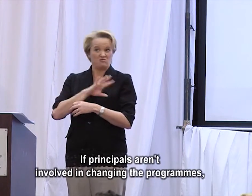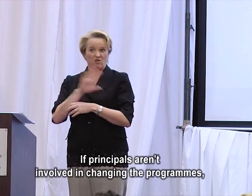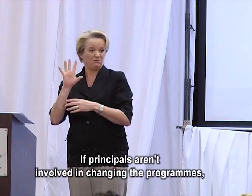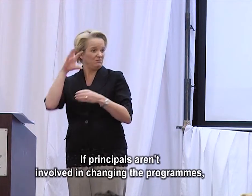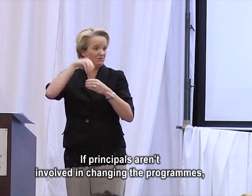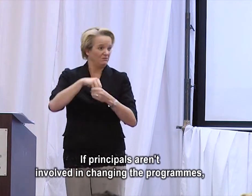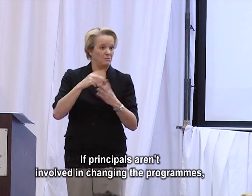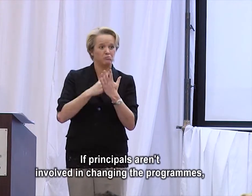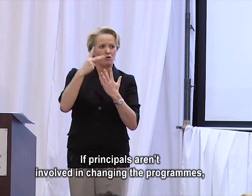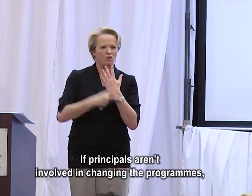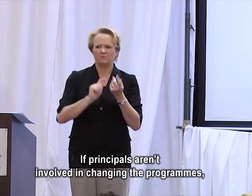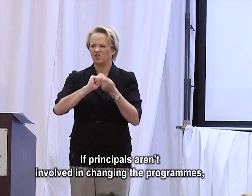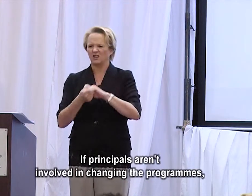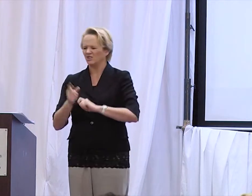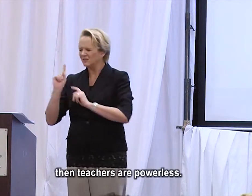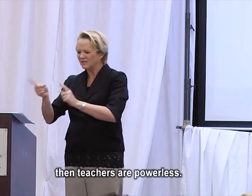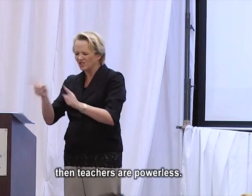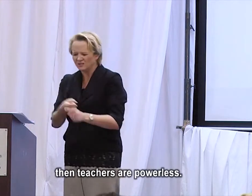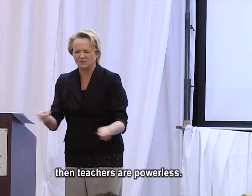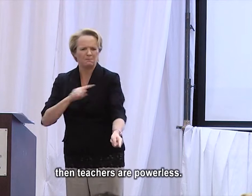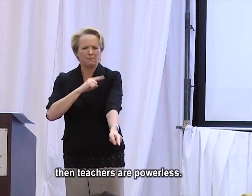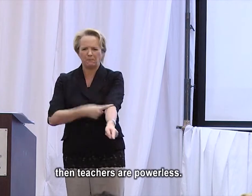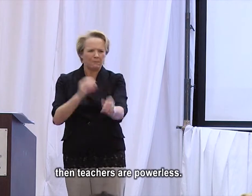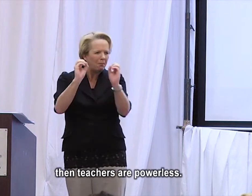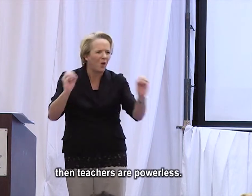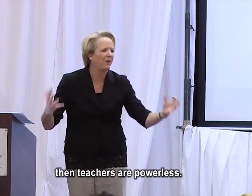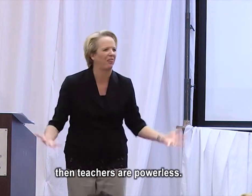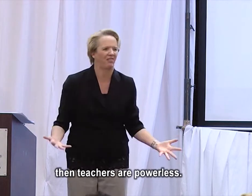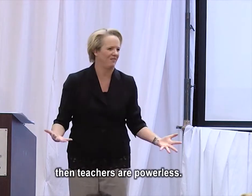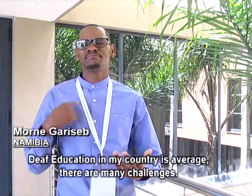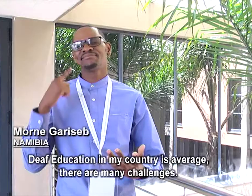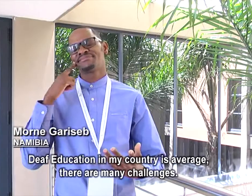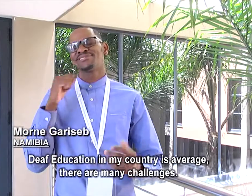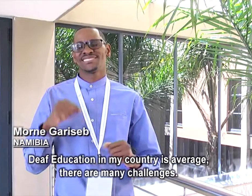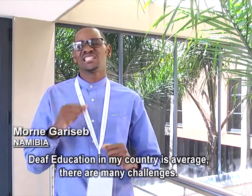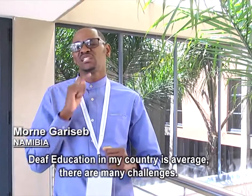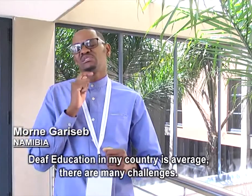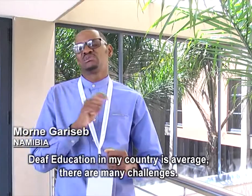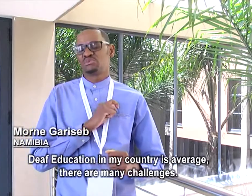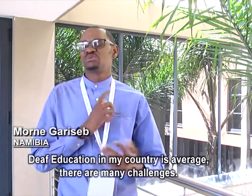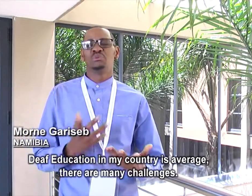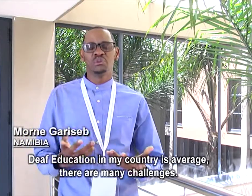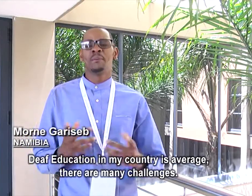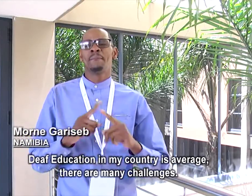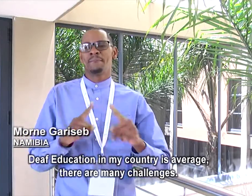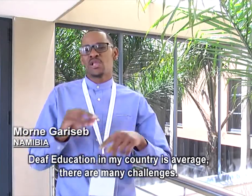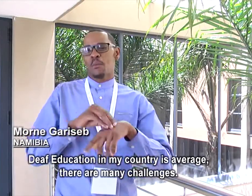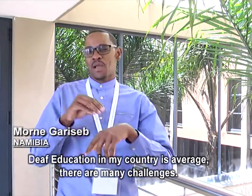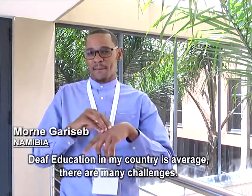If principals aren't involved in changing the programs, then teachers are powerless. Deaf education in my country is average. There